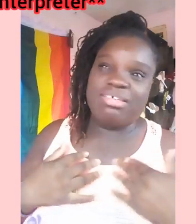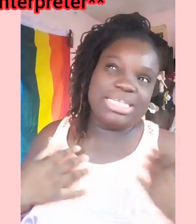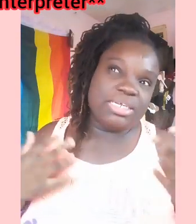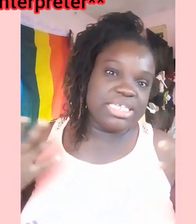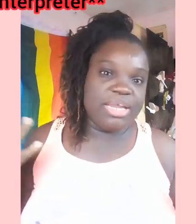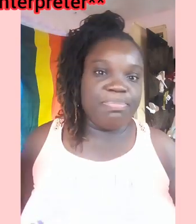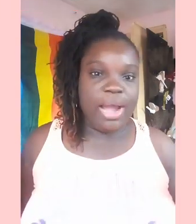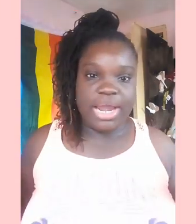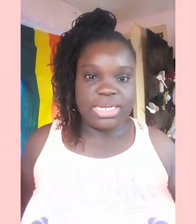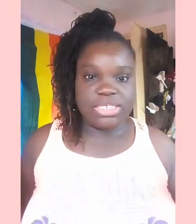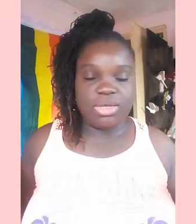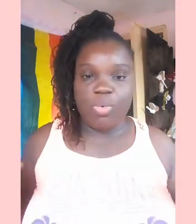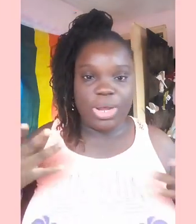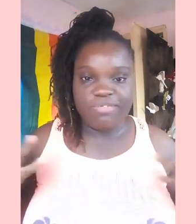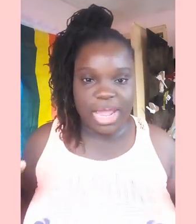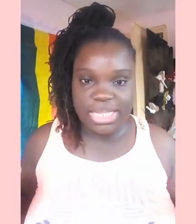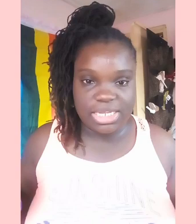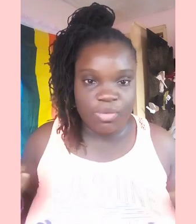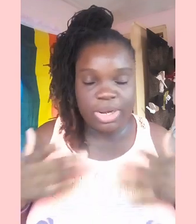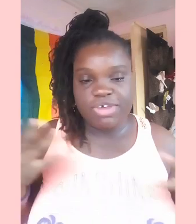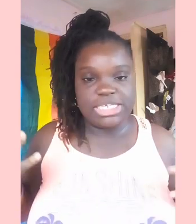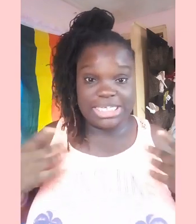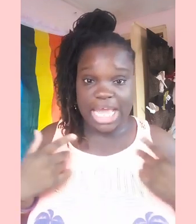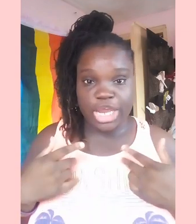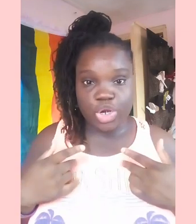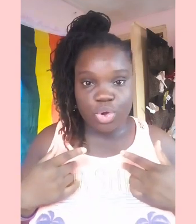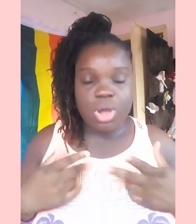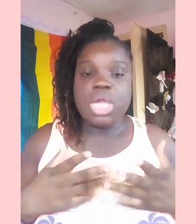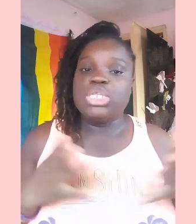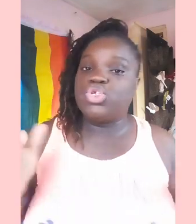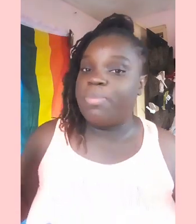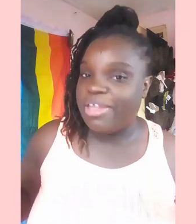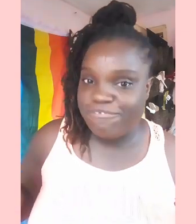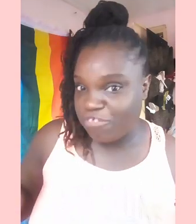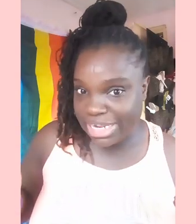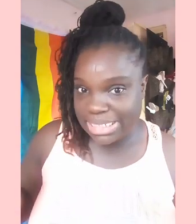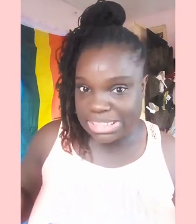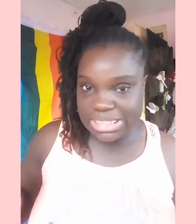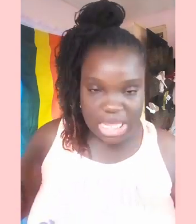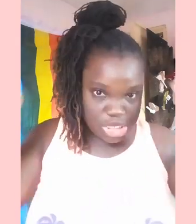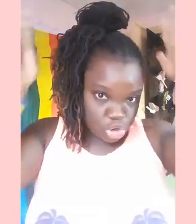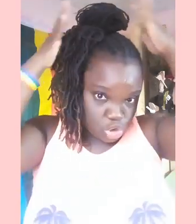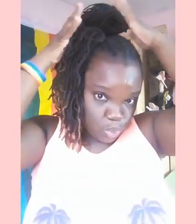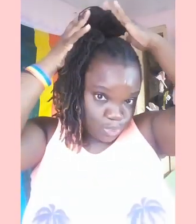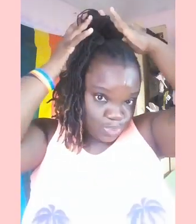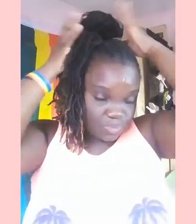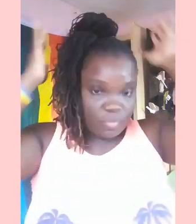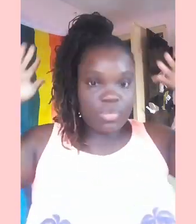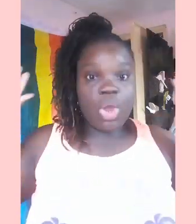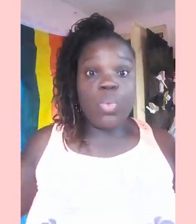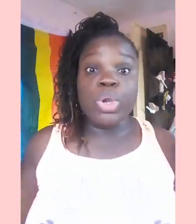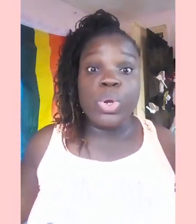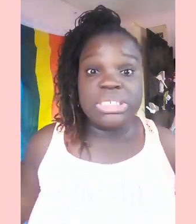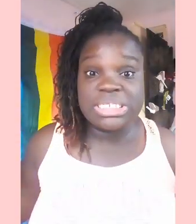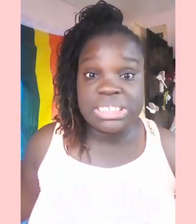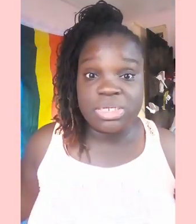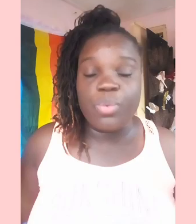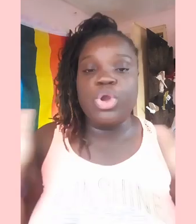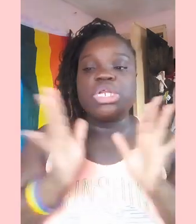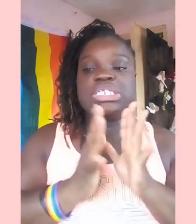thought I'd just impart whatever it is that I know to my friends. So we're going to